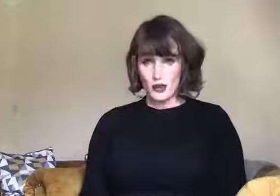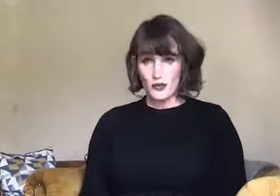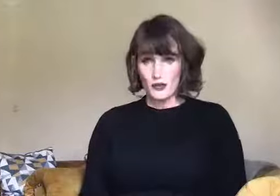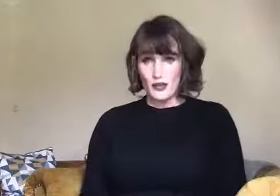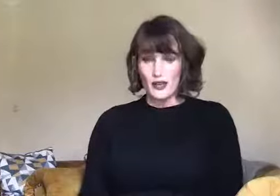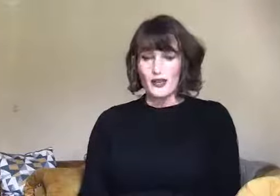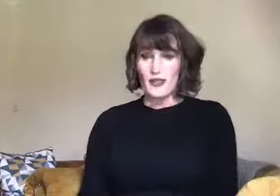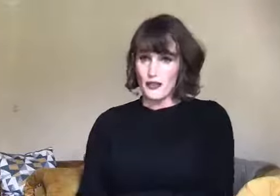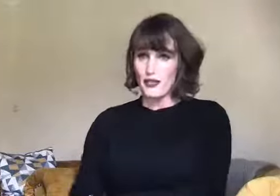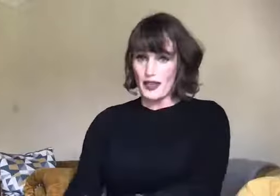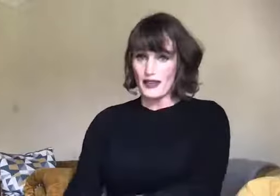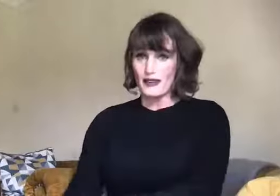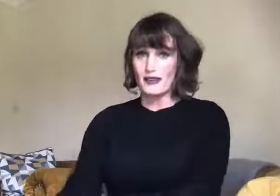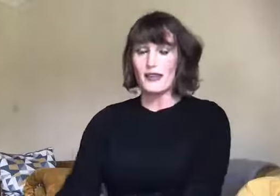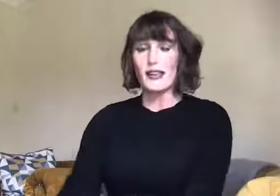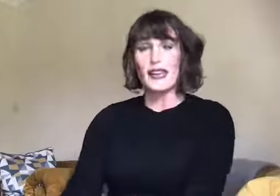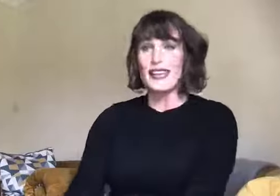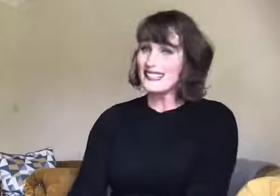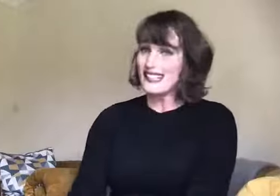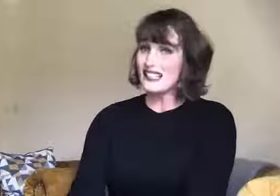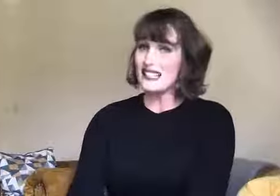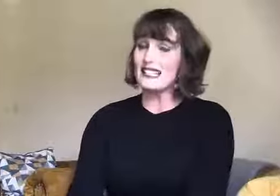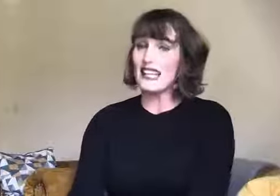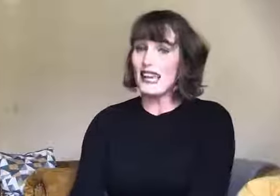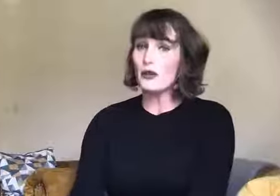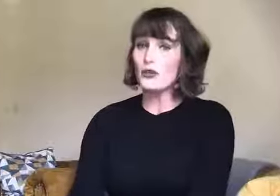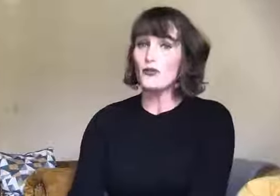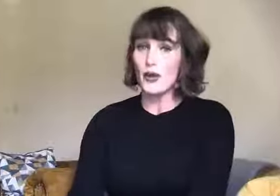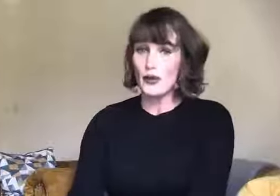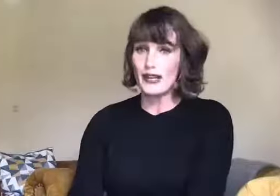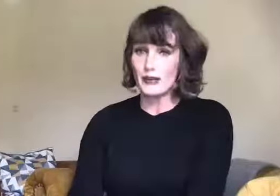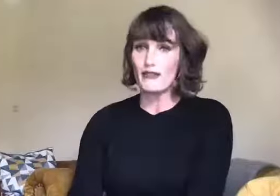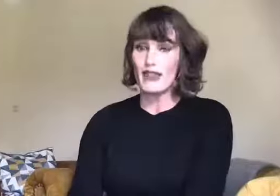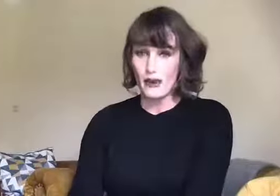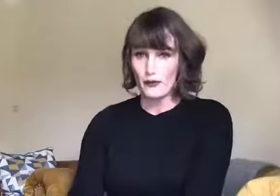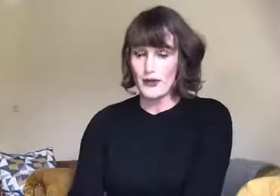So the other thing is, actually, now you know a little bit of the alphabet,